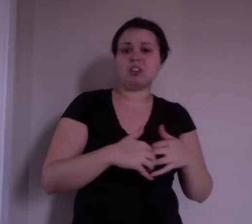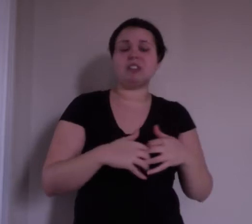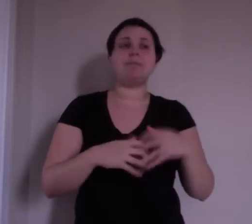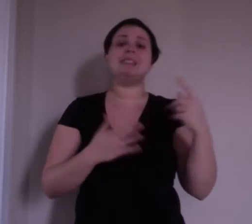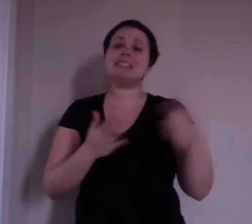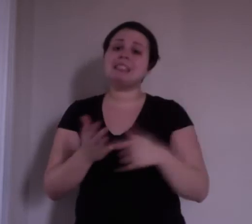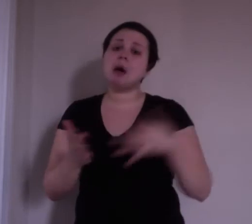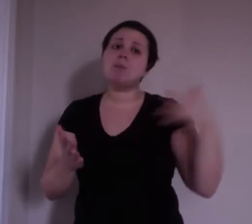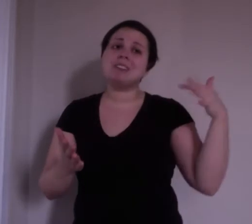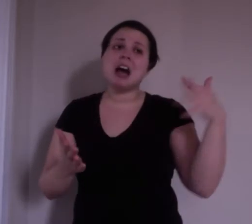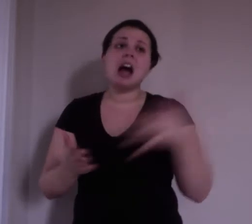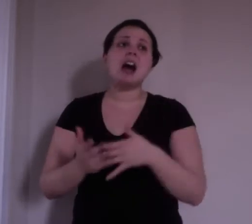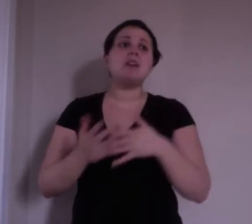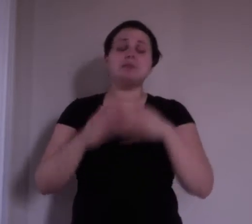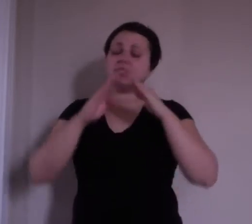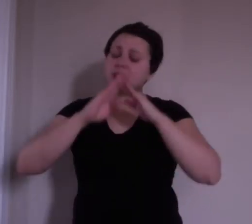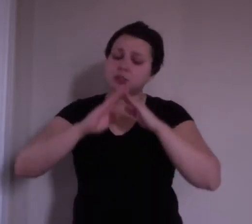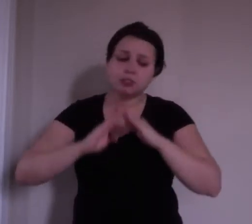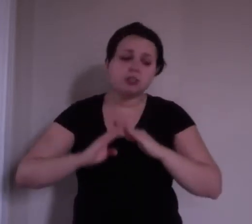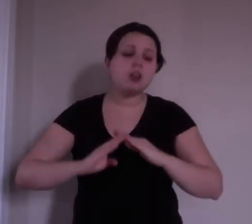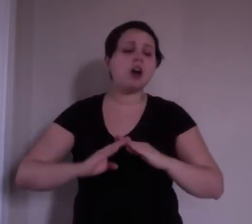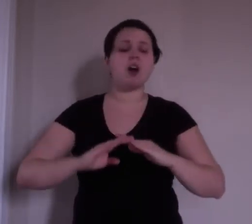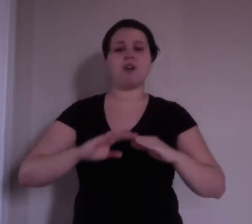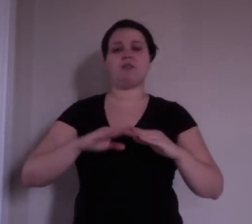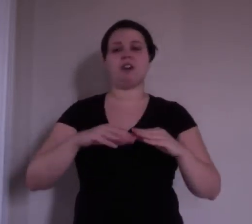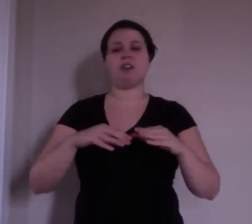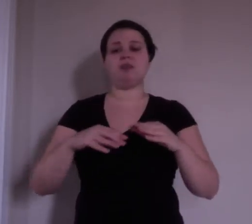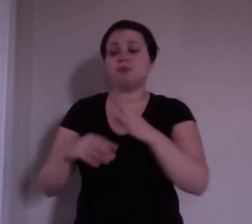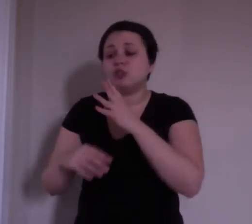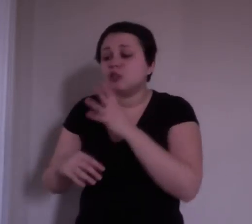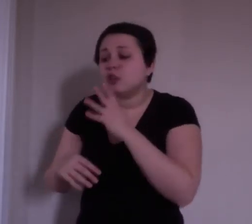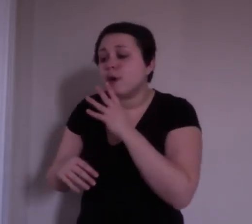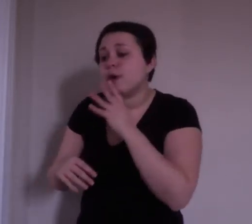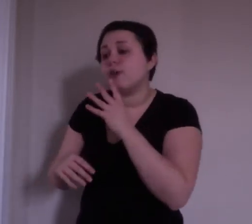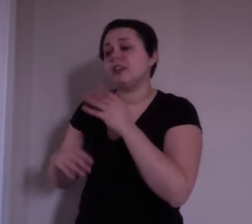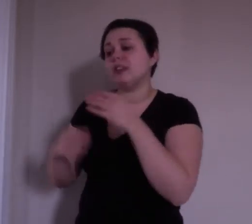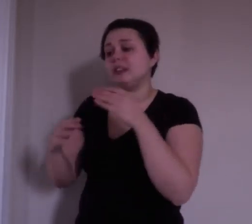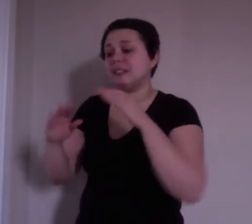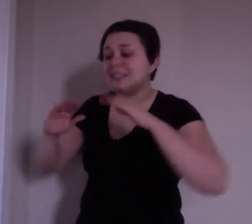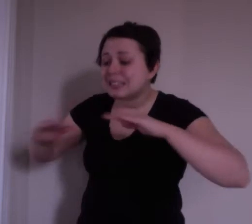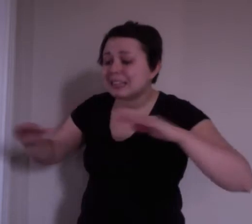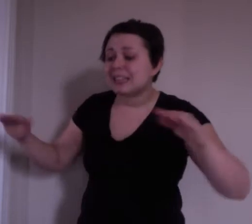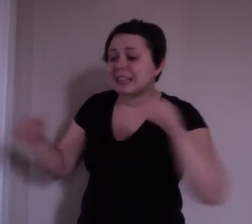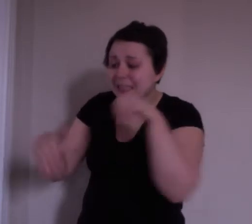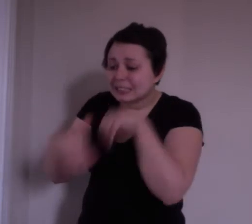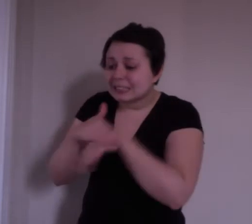about orcas and dolphins in captivity to little children entering SeaWorld. And sometimes,